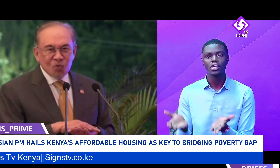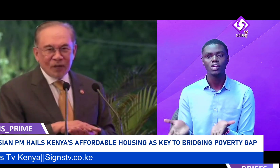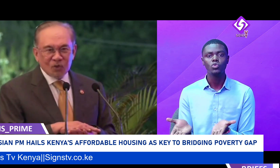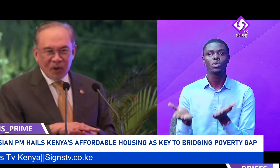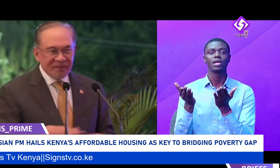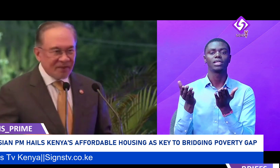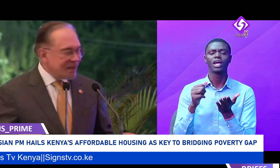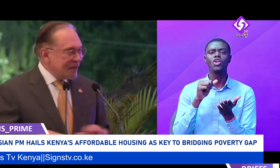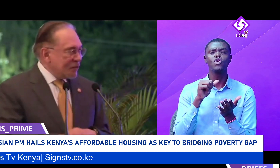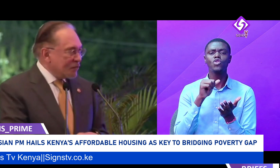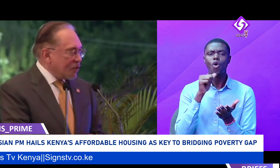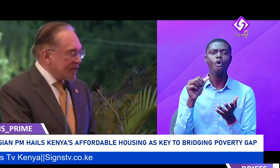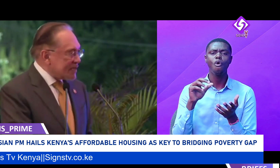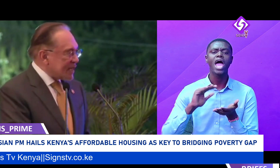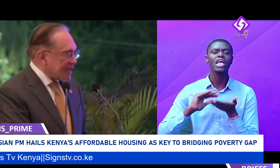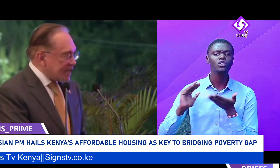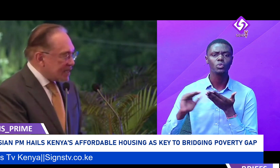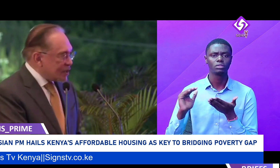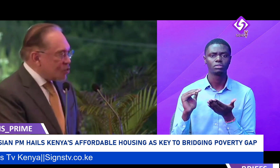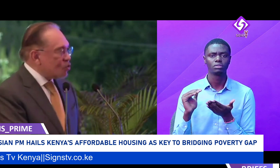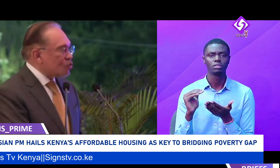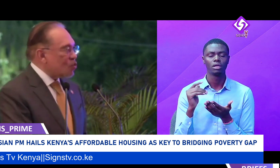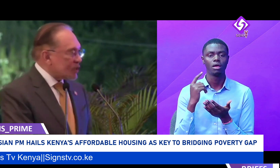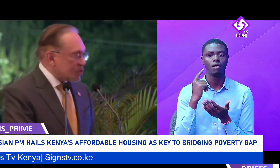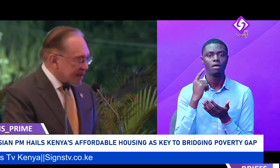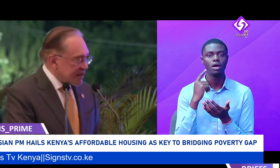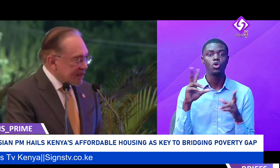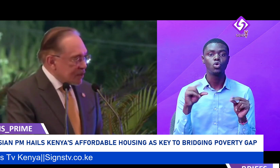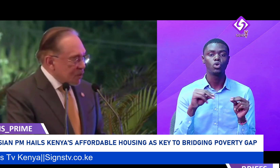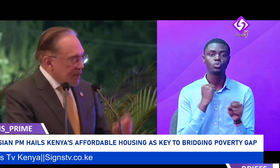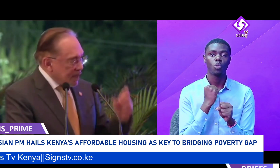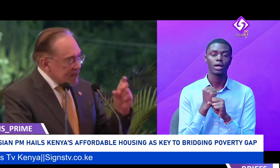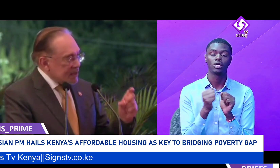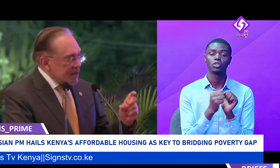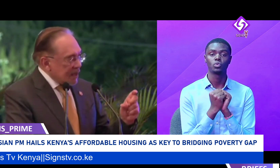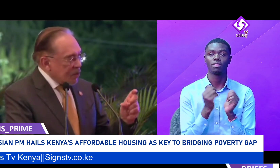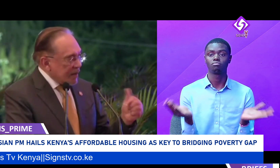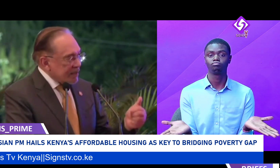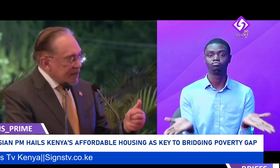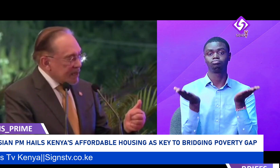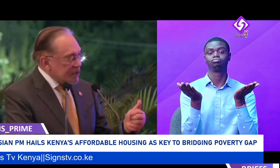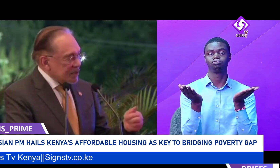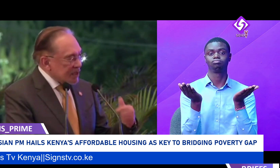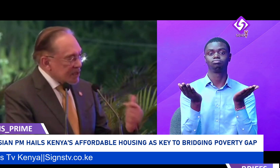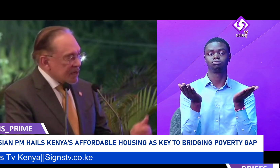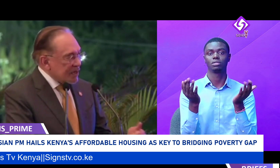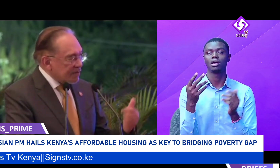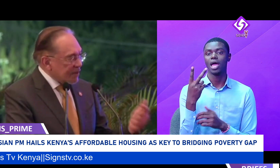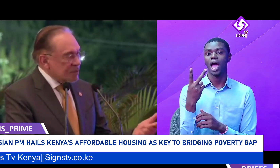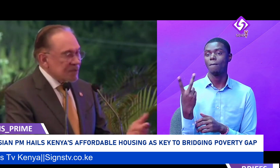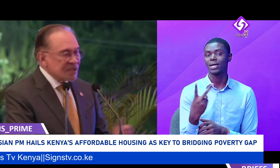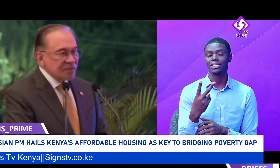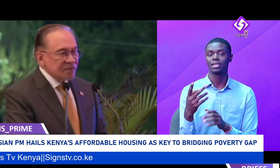excuse whatsoever for Malaysia and Kenya not to work together to enhance our bilateral relations and the